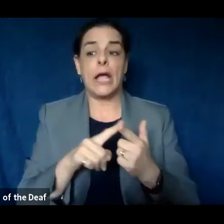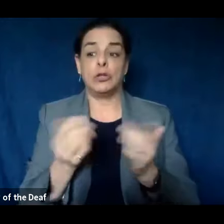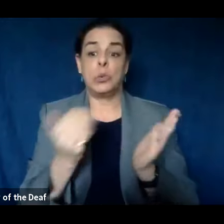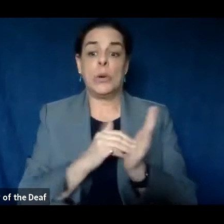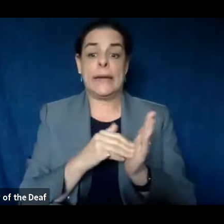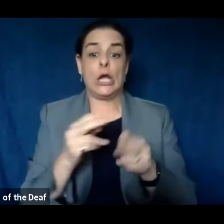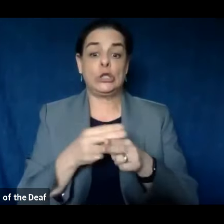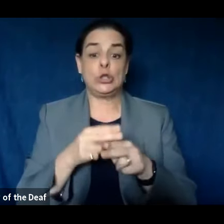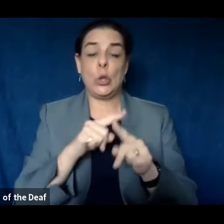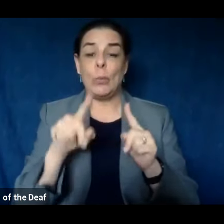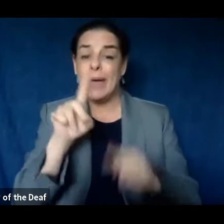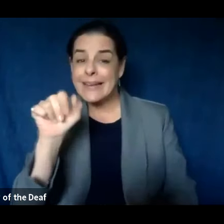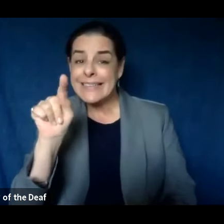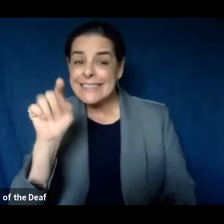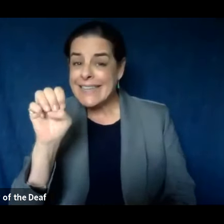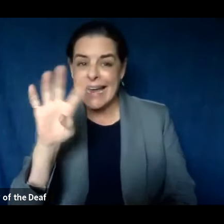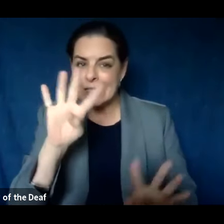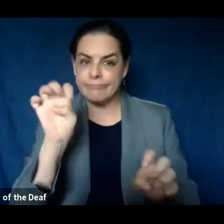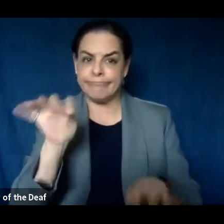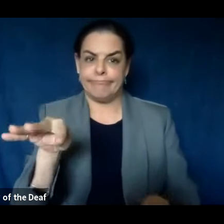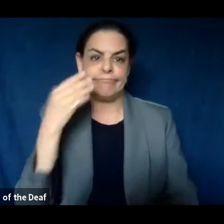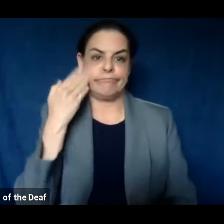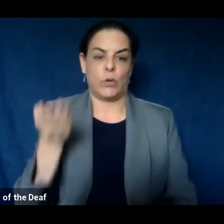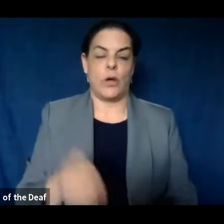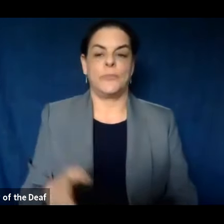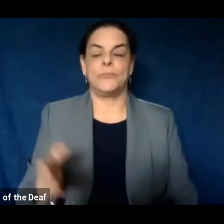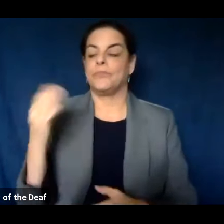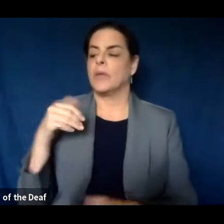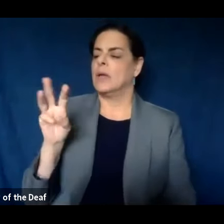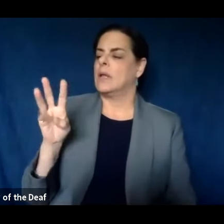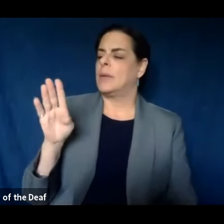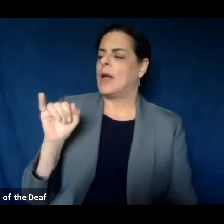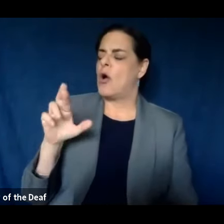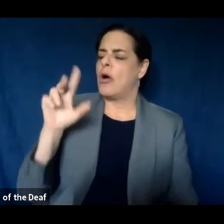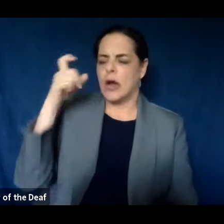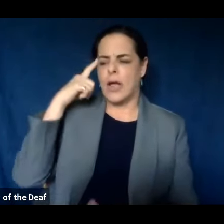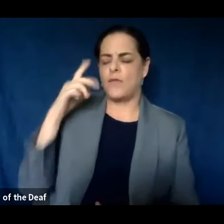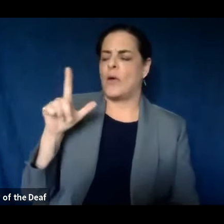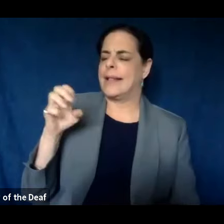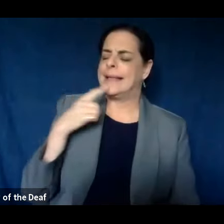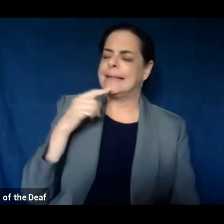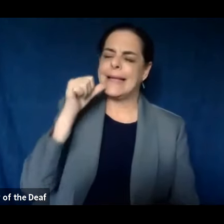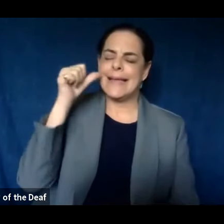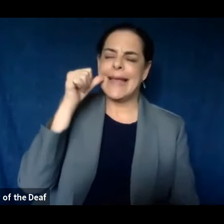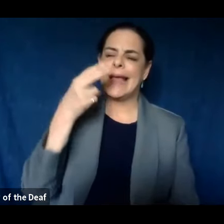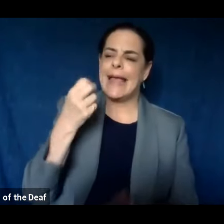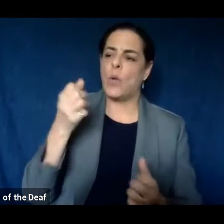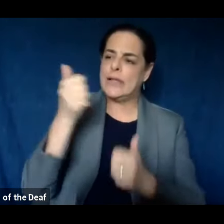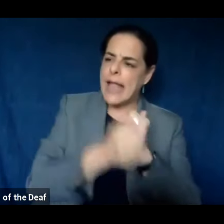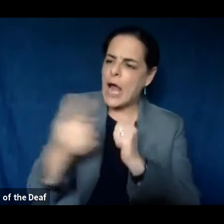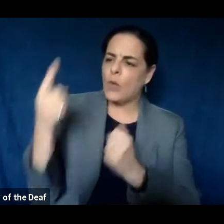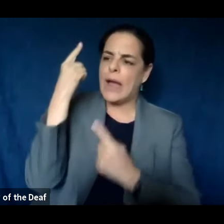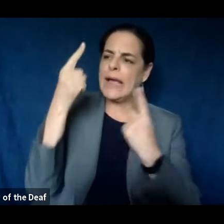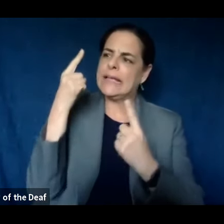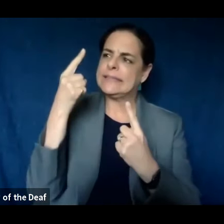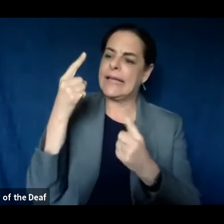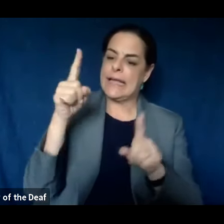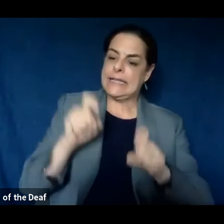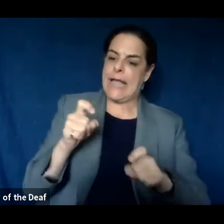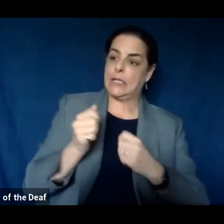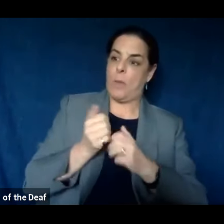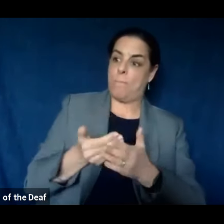date. From WBIR, Governor Lee said yesterday he wants everyone to consider getting tested before they go back to